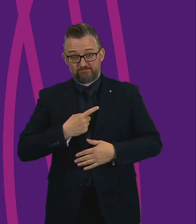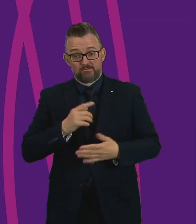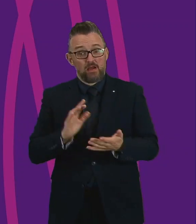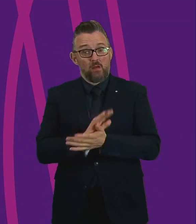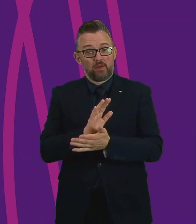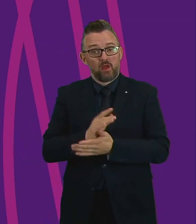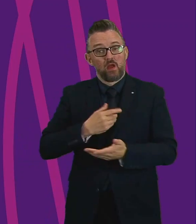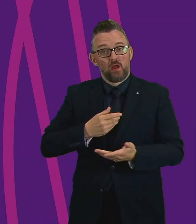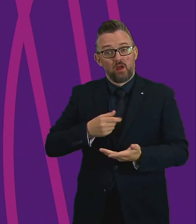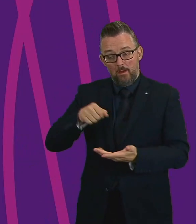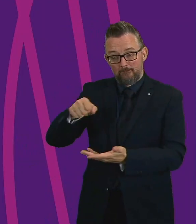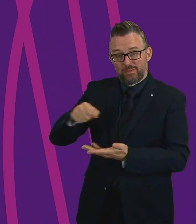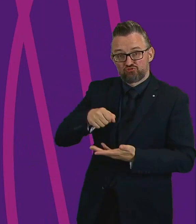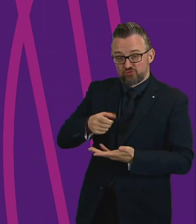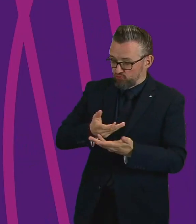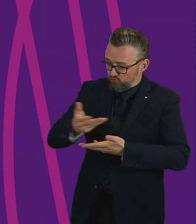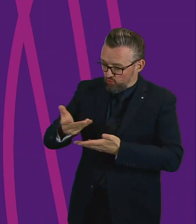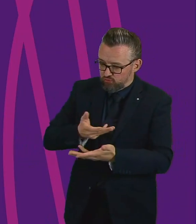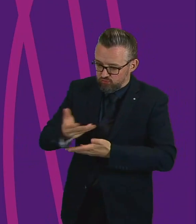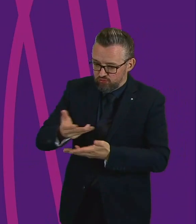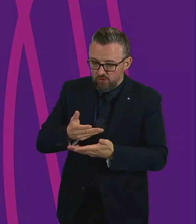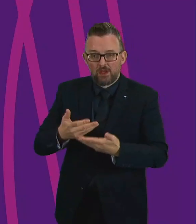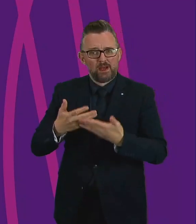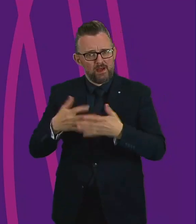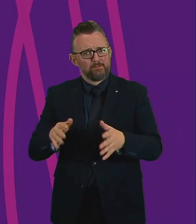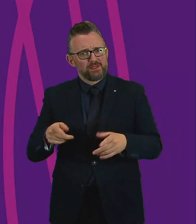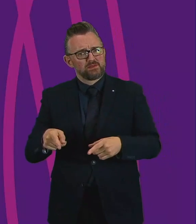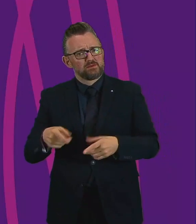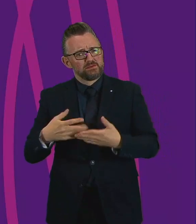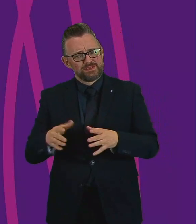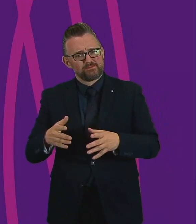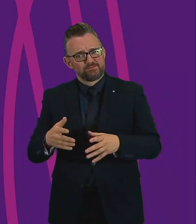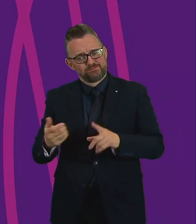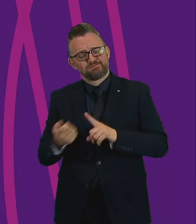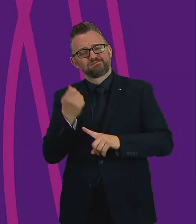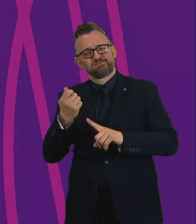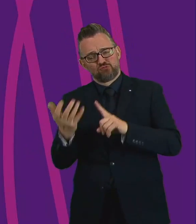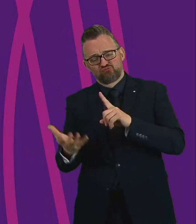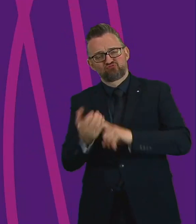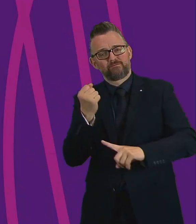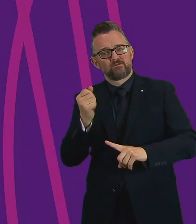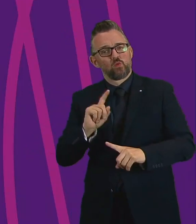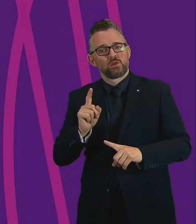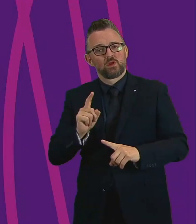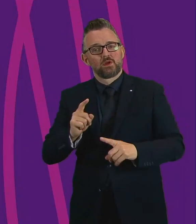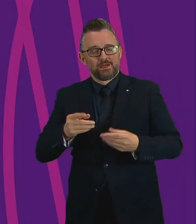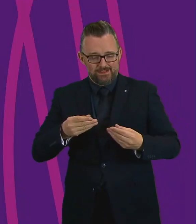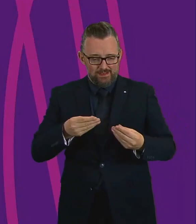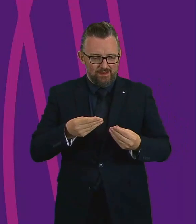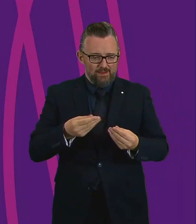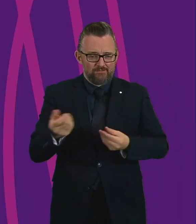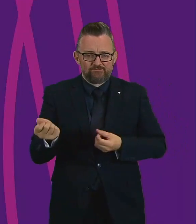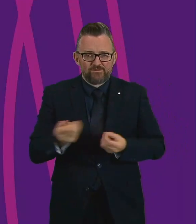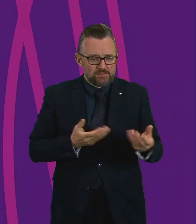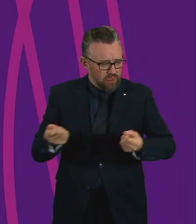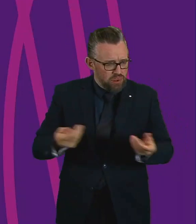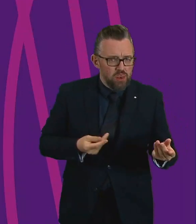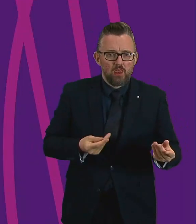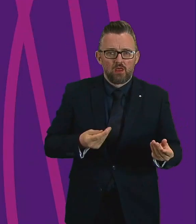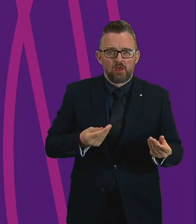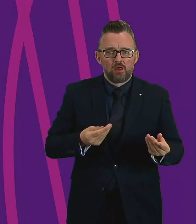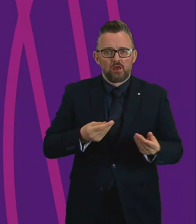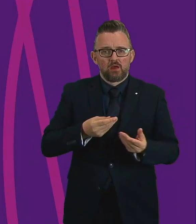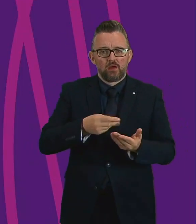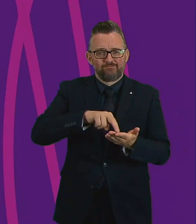budget negotiations in past years have succeeded in securing a commitment to developing a fiscal framework for local